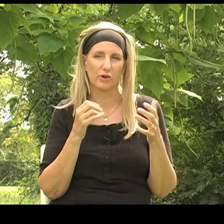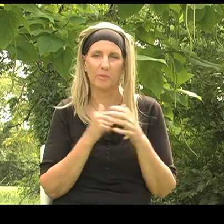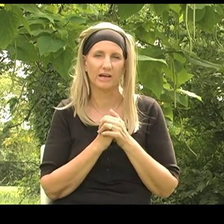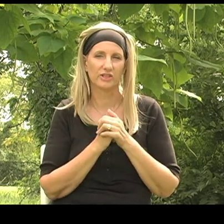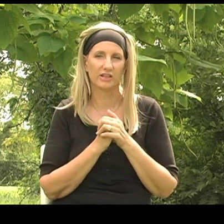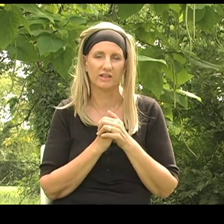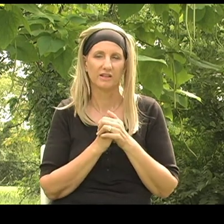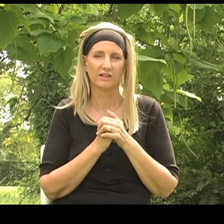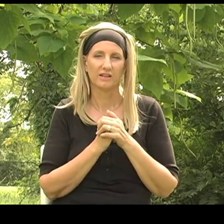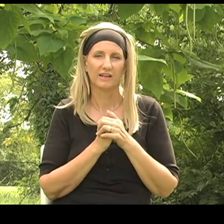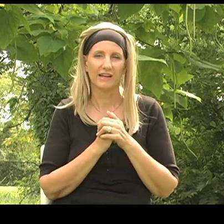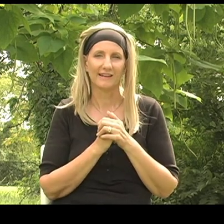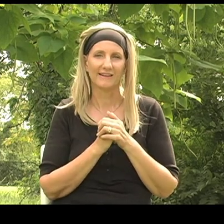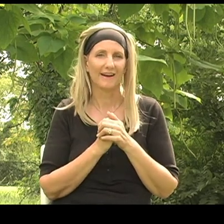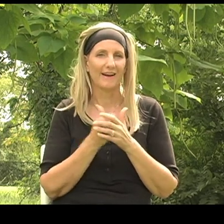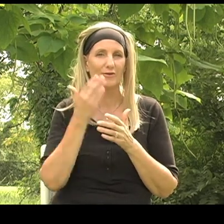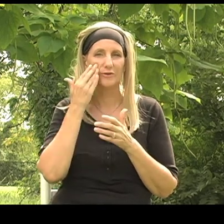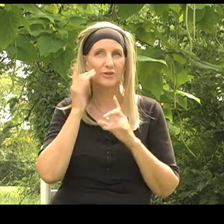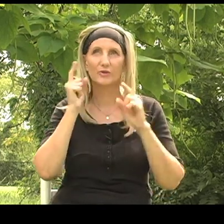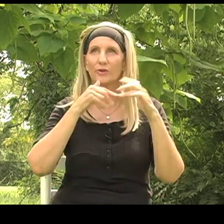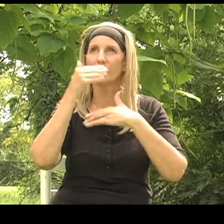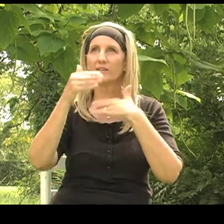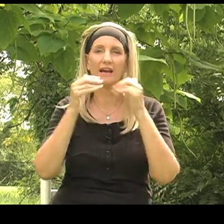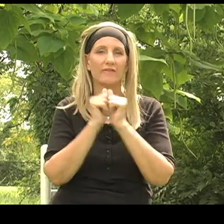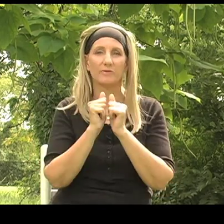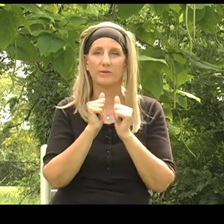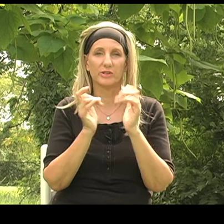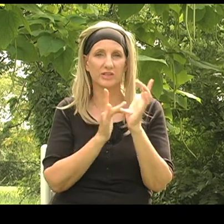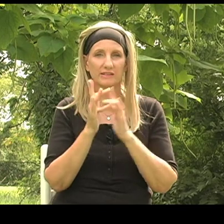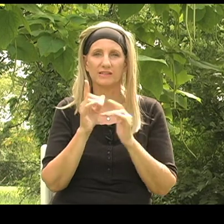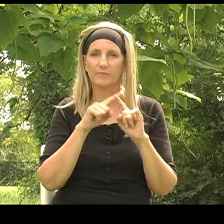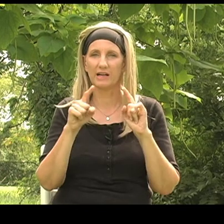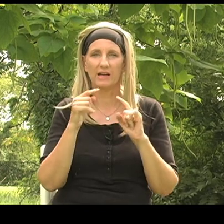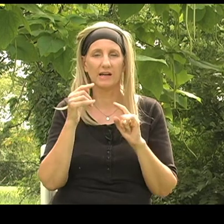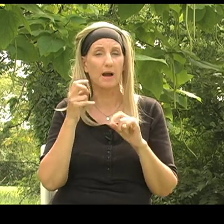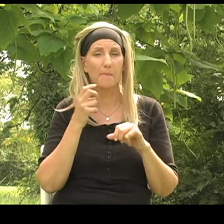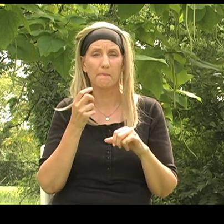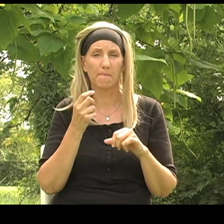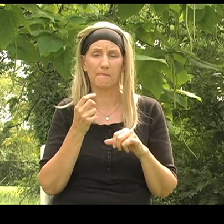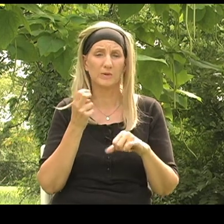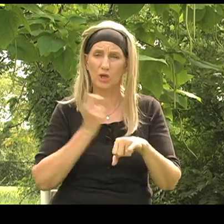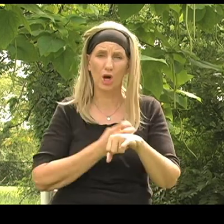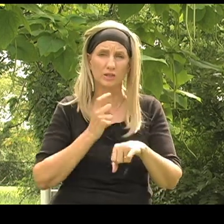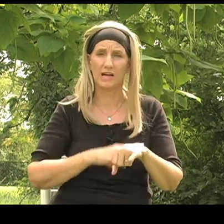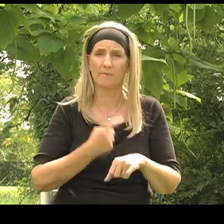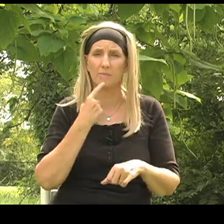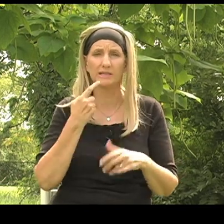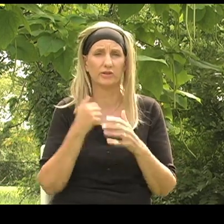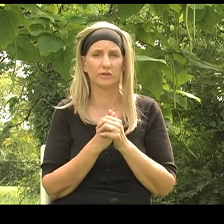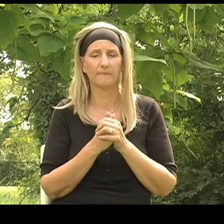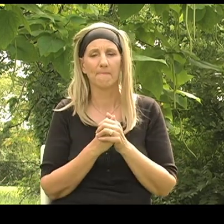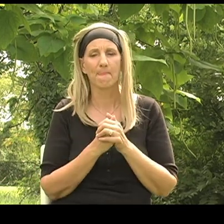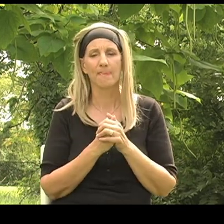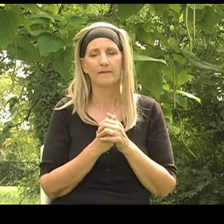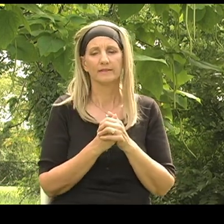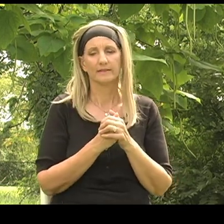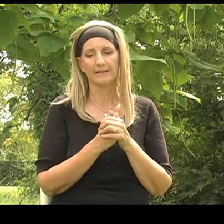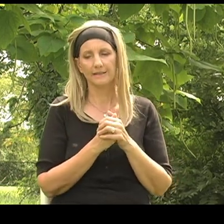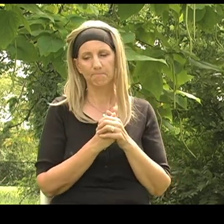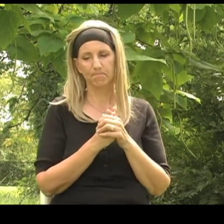much, and I knew she was going to heaven to be with Jesus, but it was a hard time. I missed her.